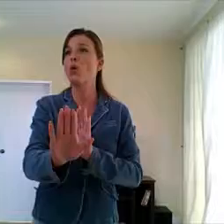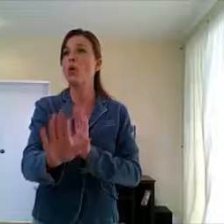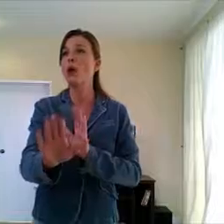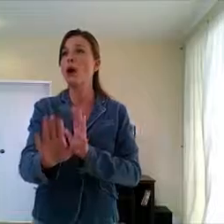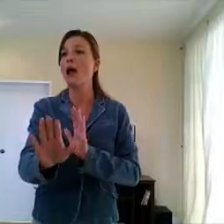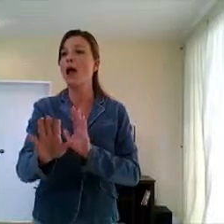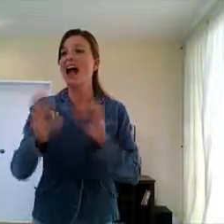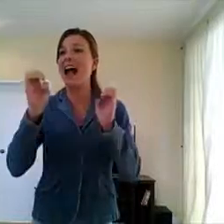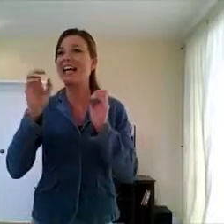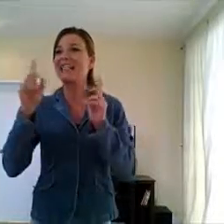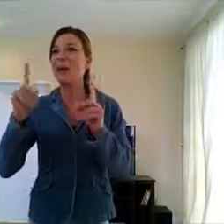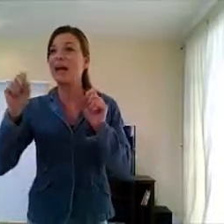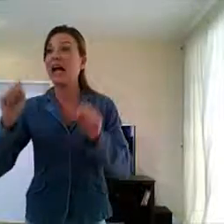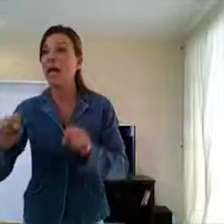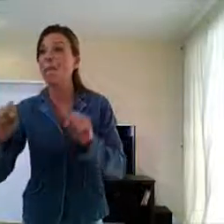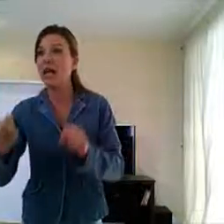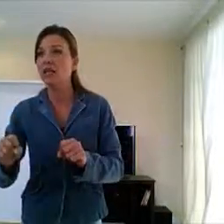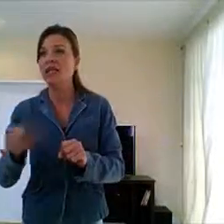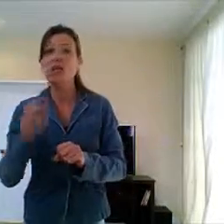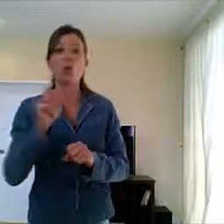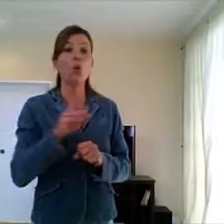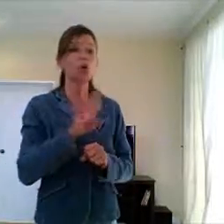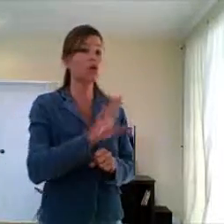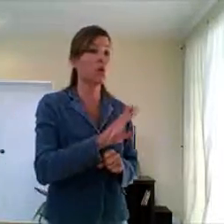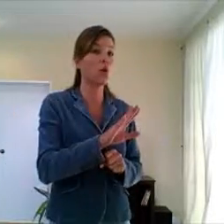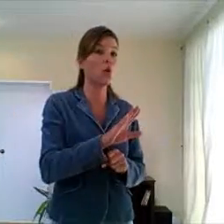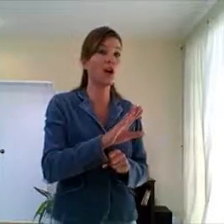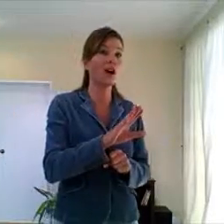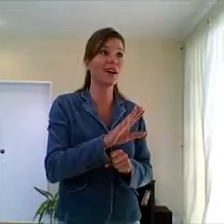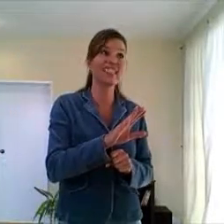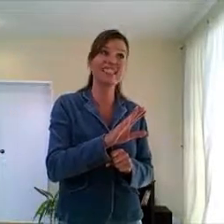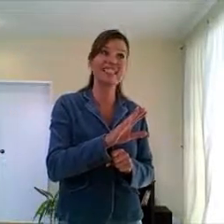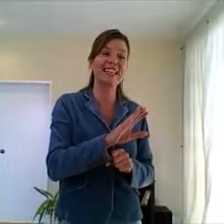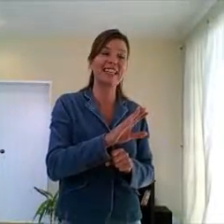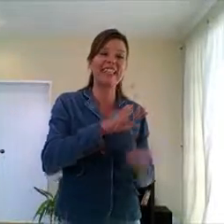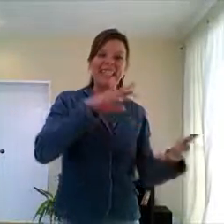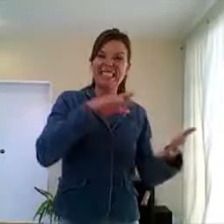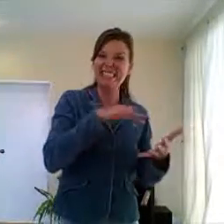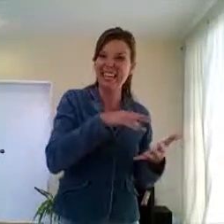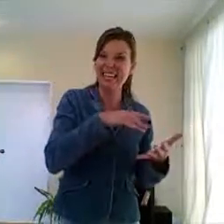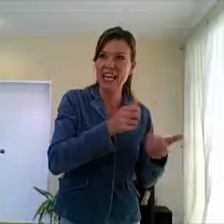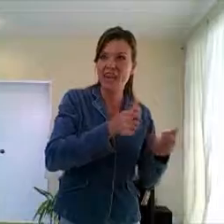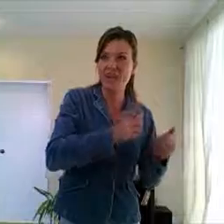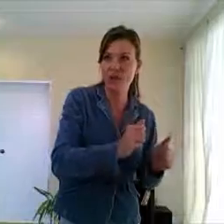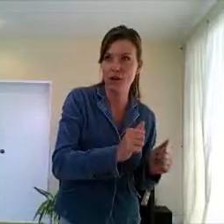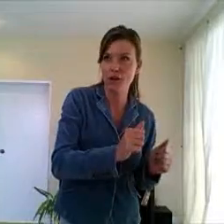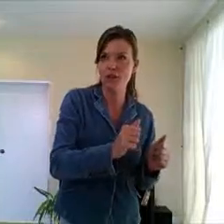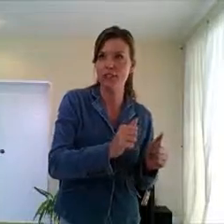your studies? Okay, one or two. How many of you would say that your GPA for midterm reflects your intellectual